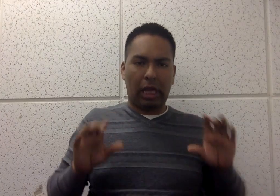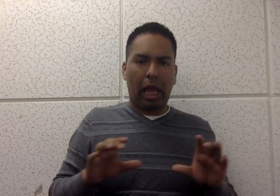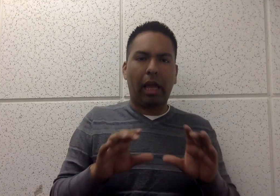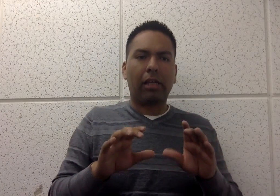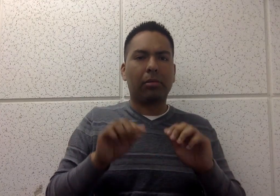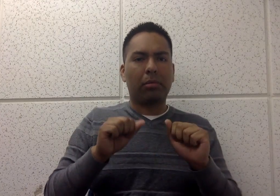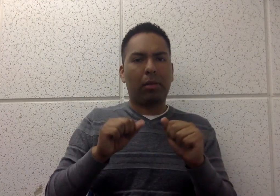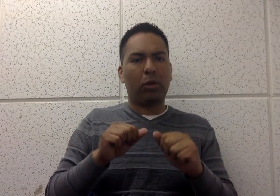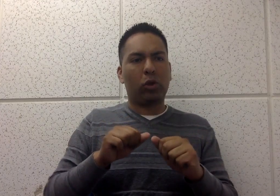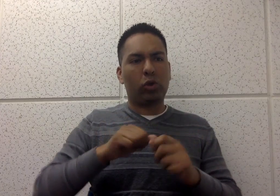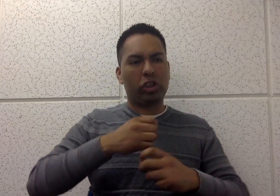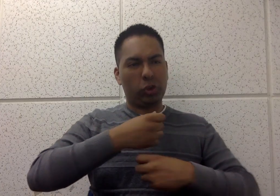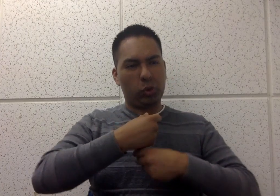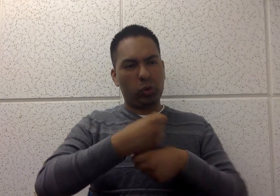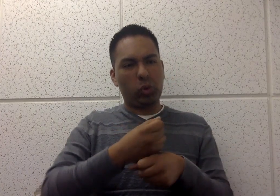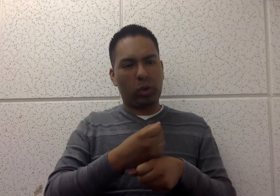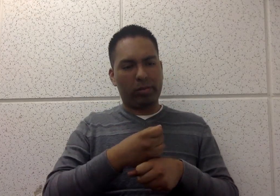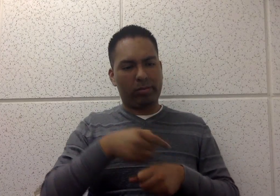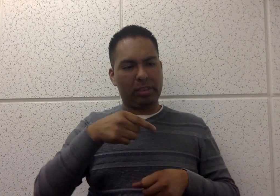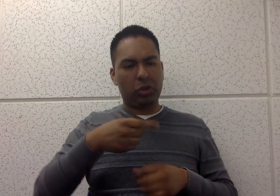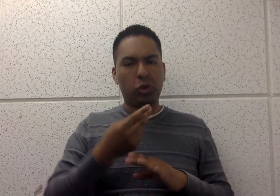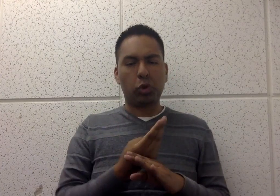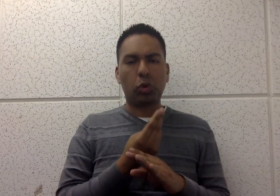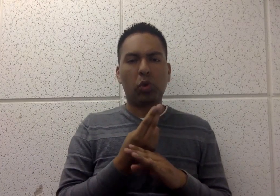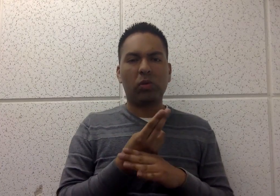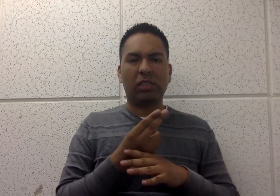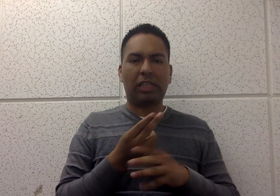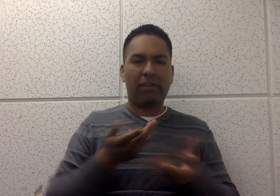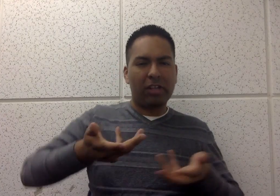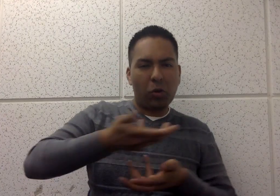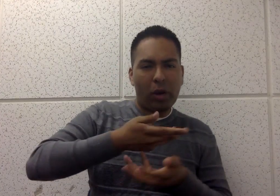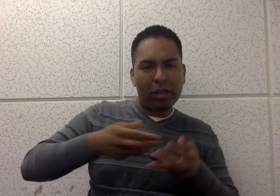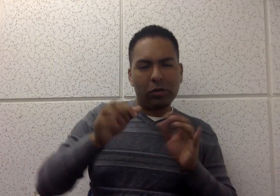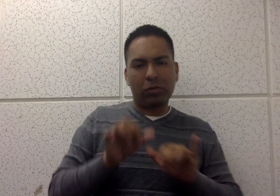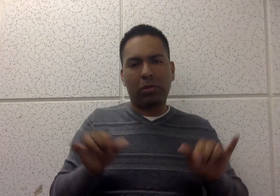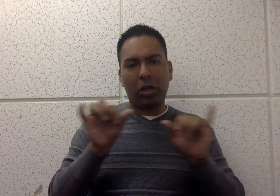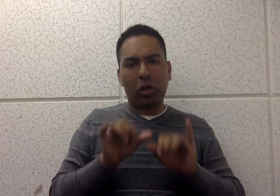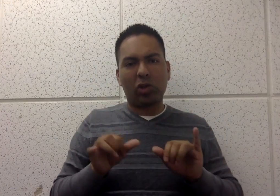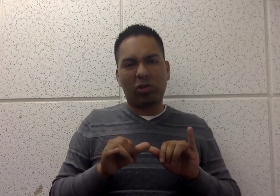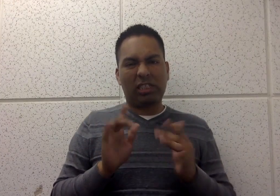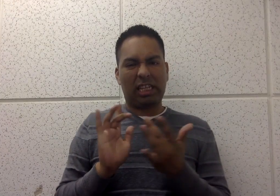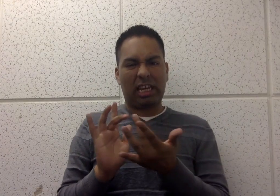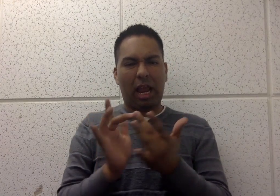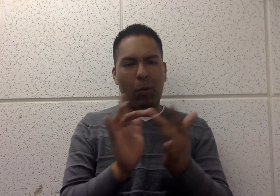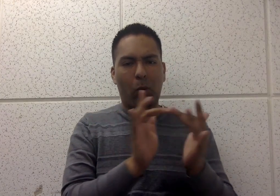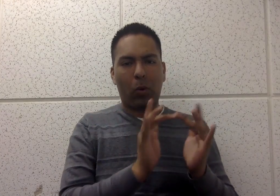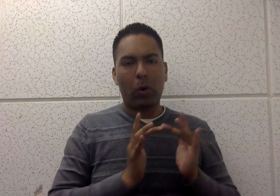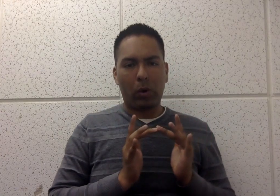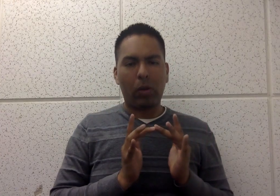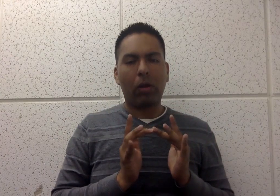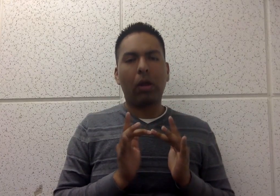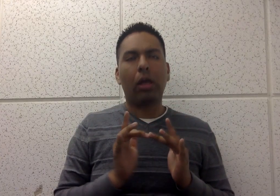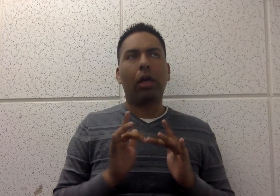this use of interaction patterns, this network of interaction patterns, to